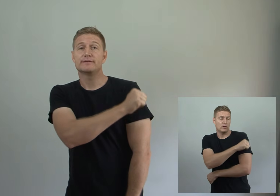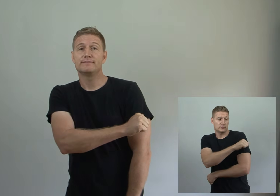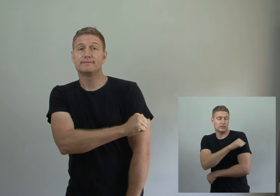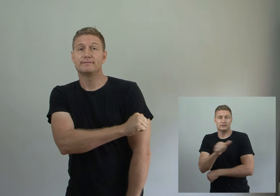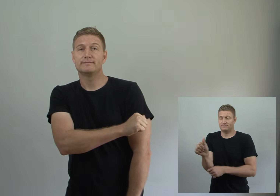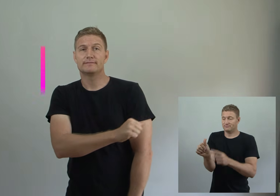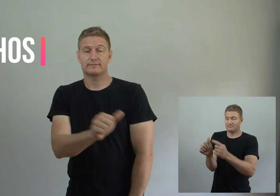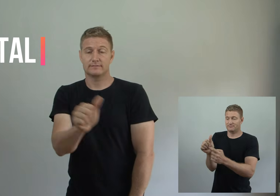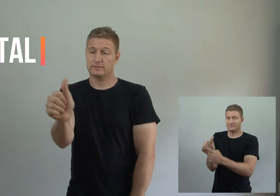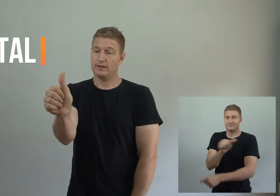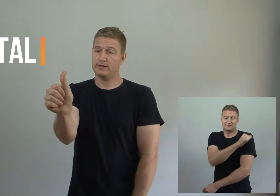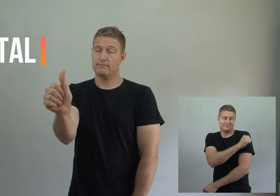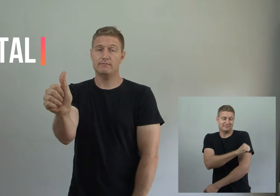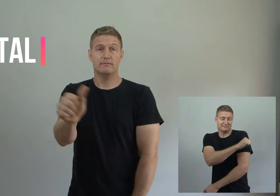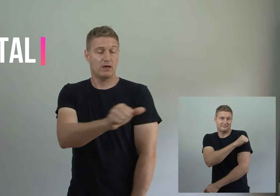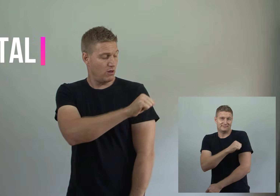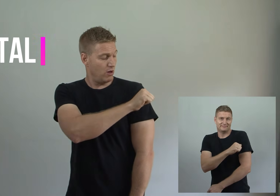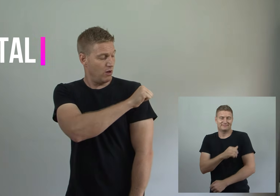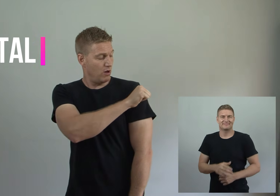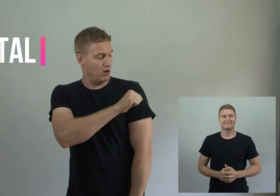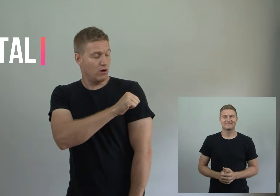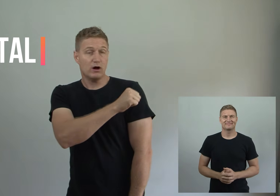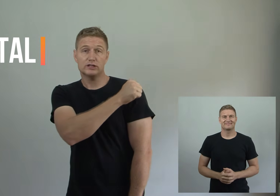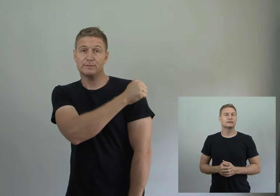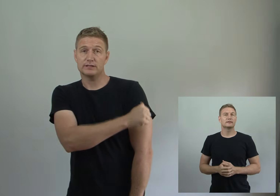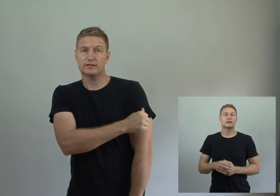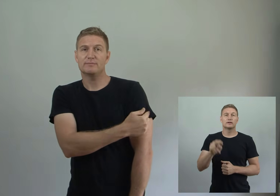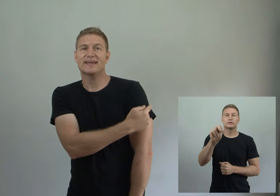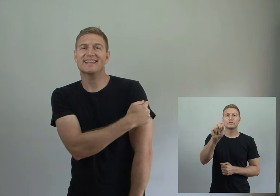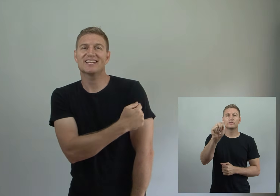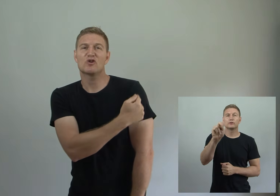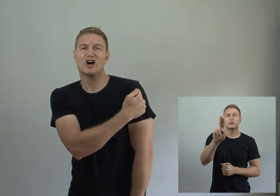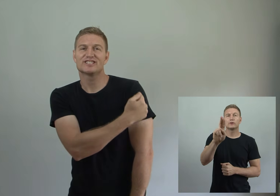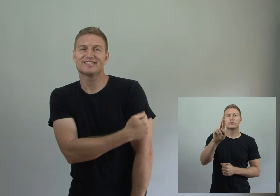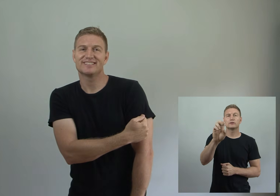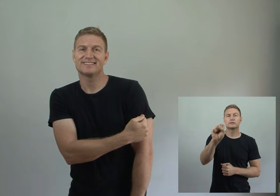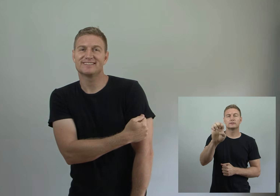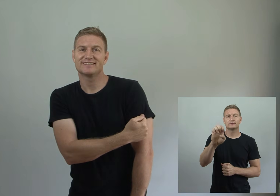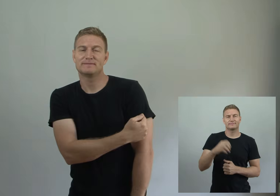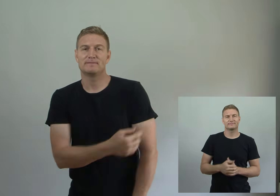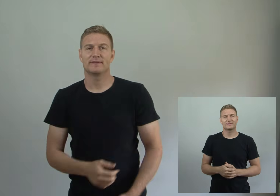Hospital. Thumb. Hospital. You're making a little cross.